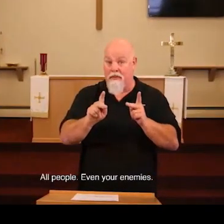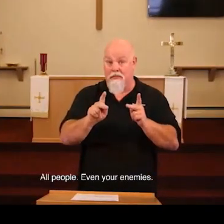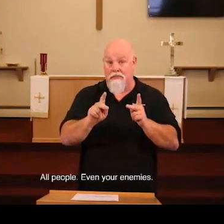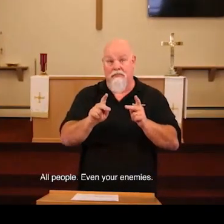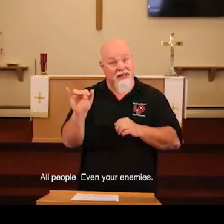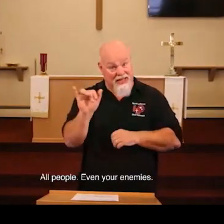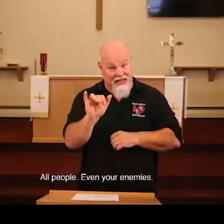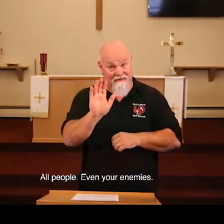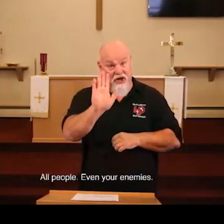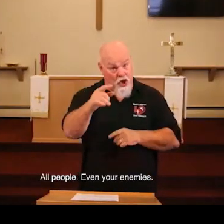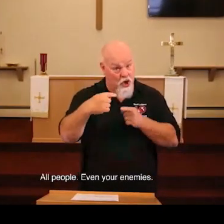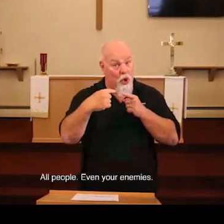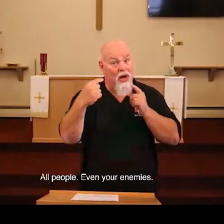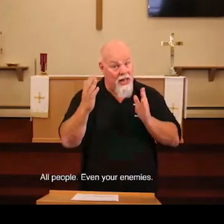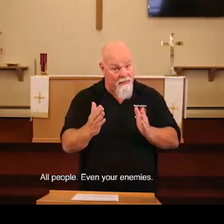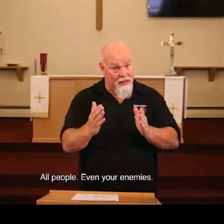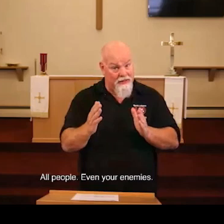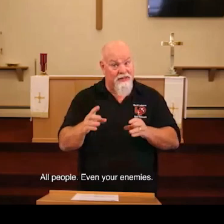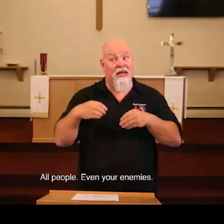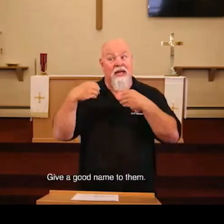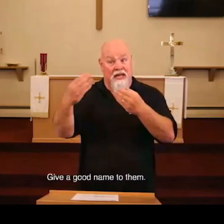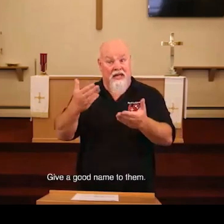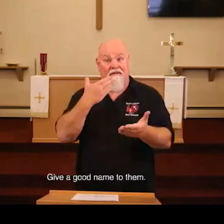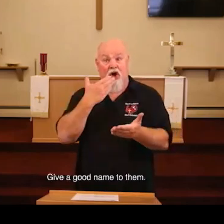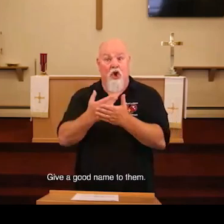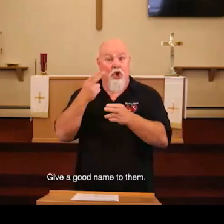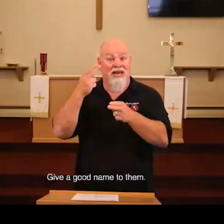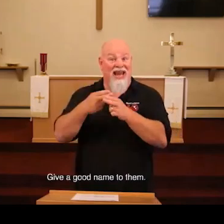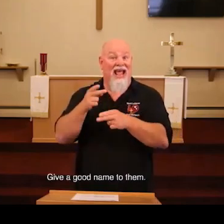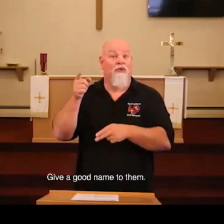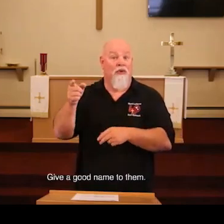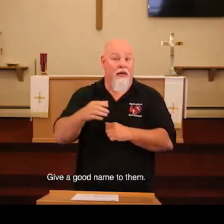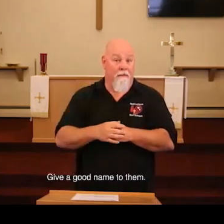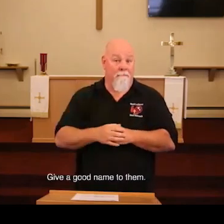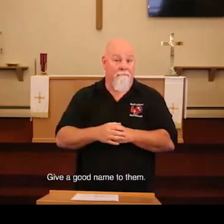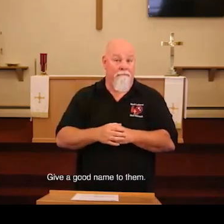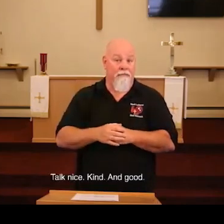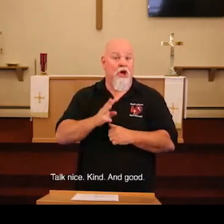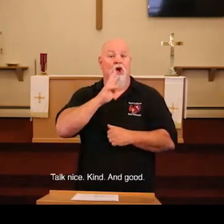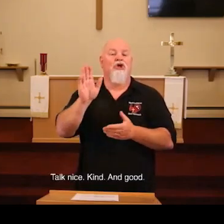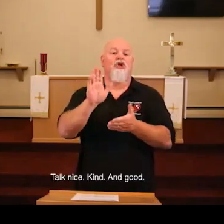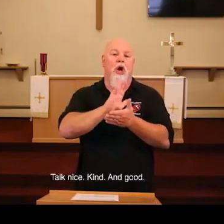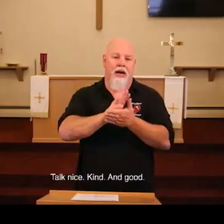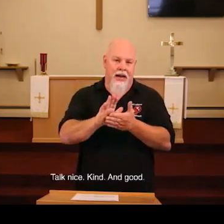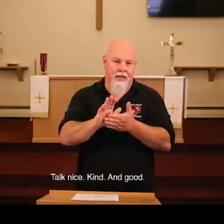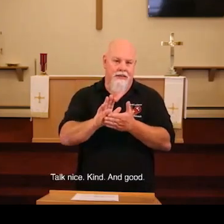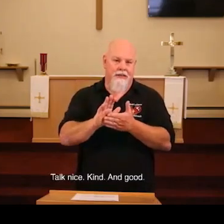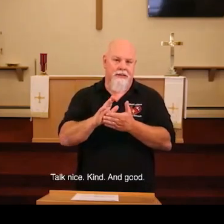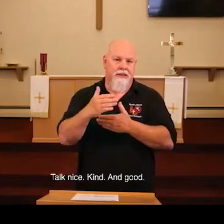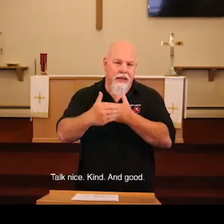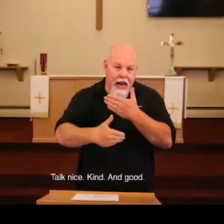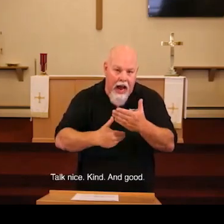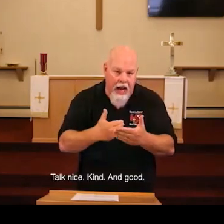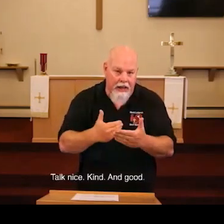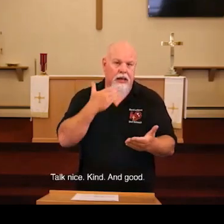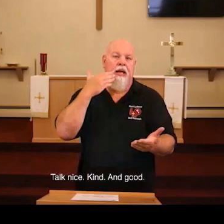people, even your enemies, give a good name to them. Talk nice, kind,